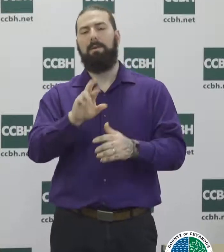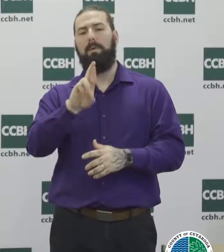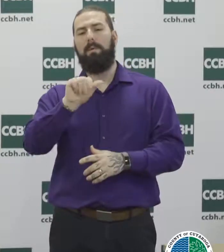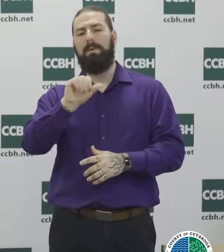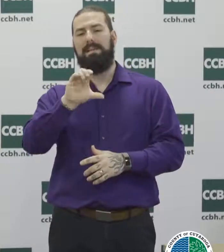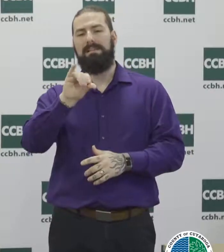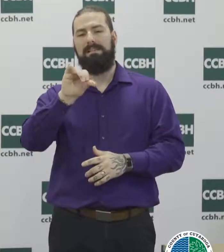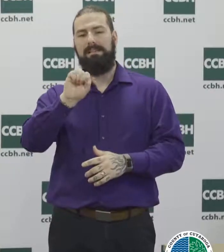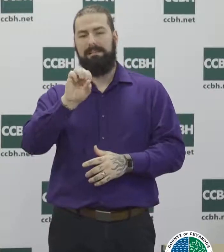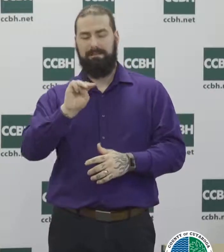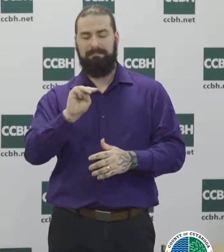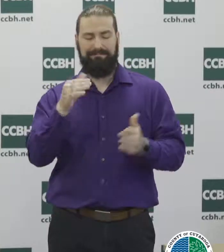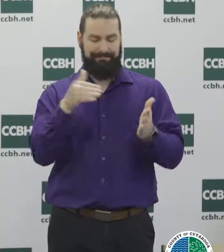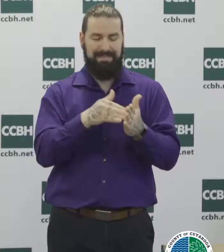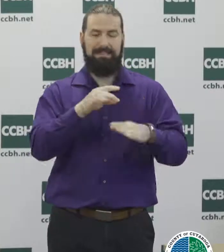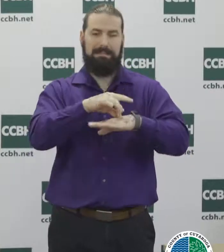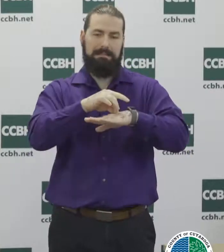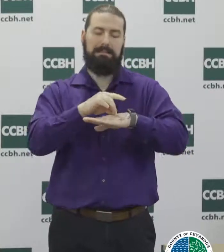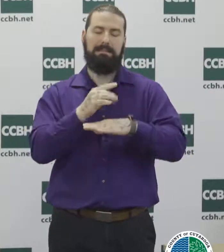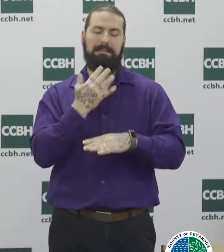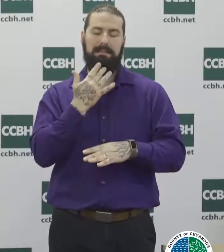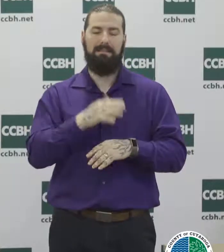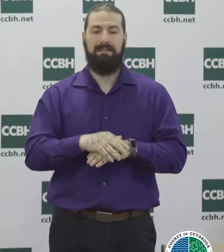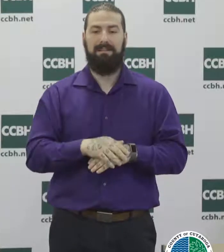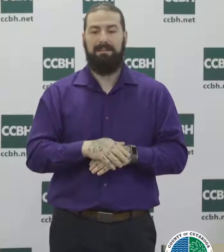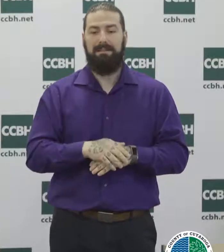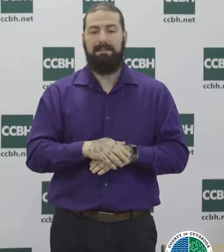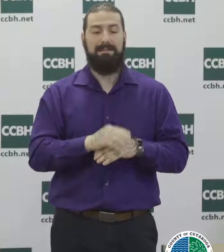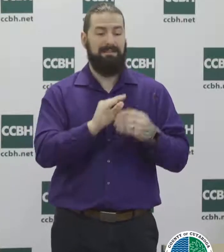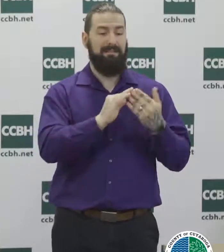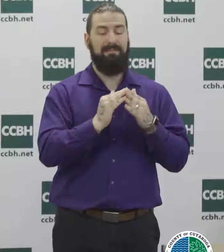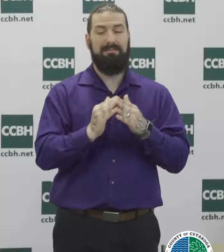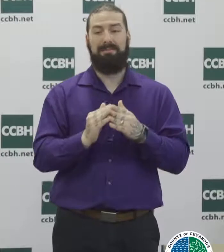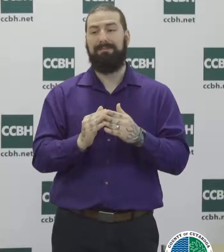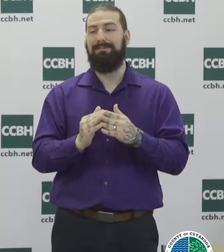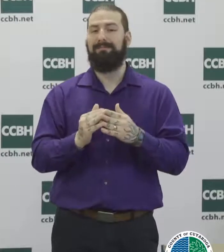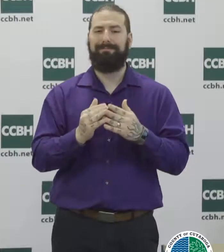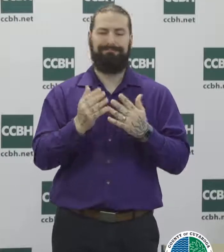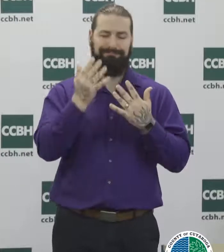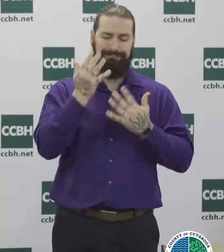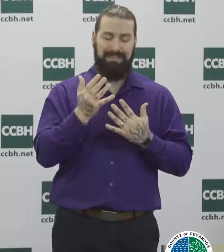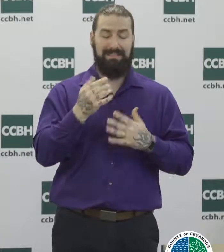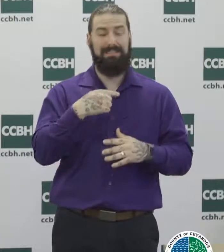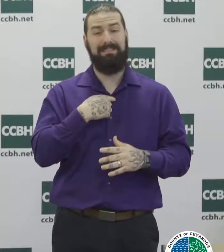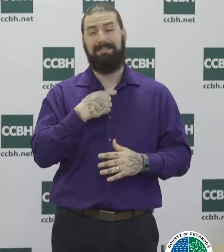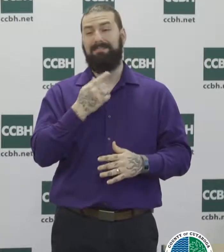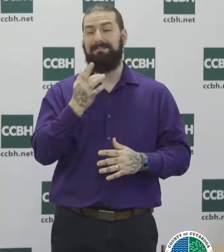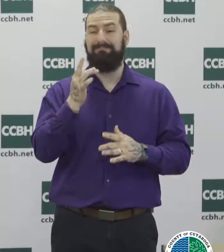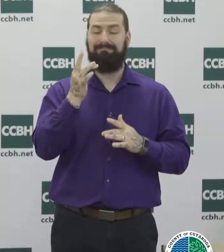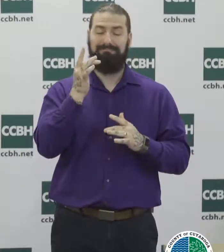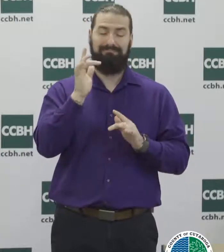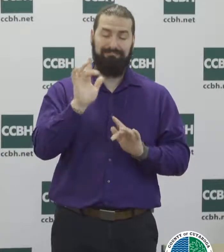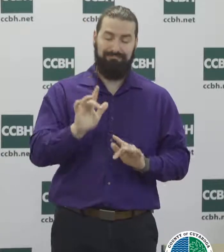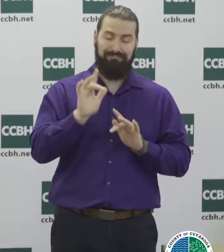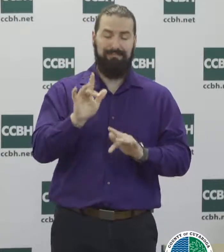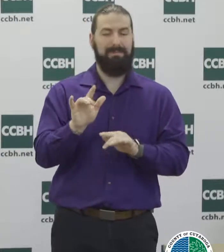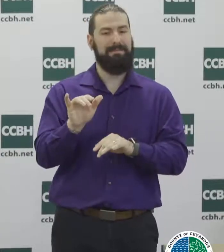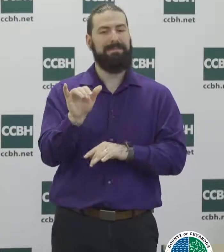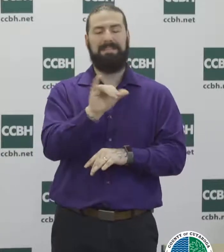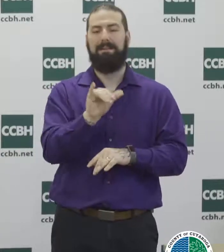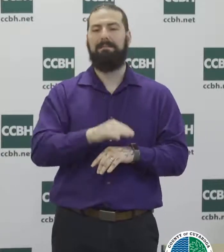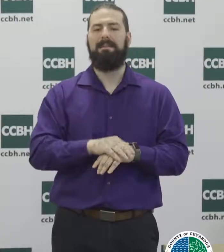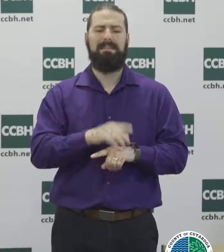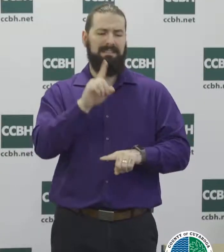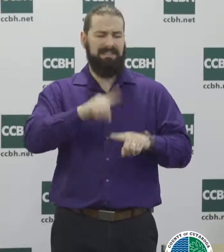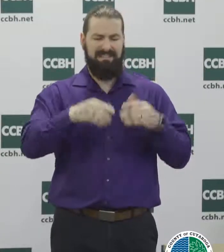The community is reeling, and I am reeling too. We cannot address the disproportionate impact of